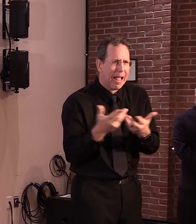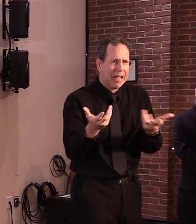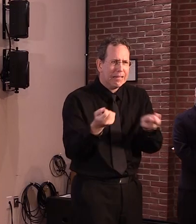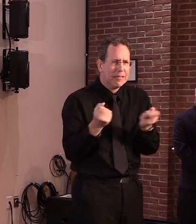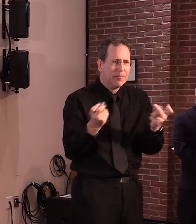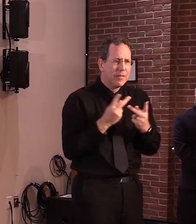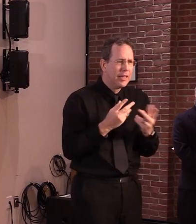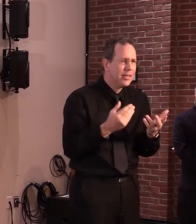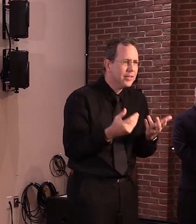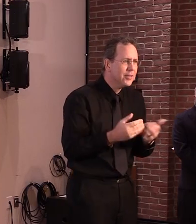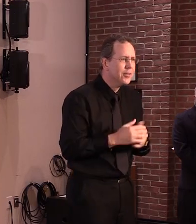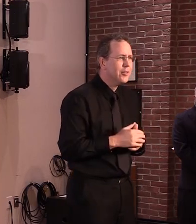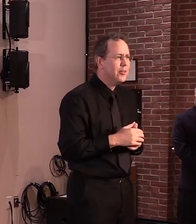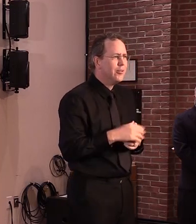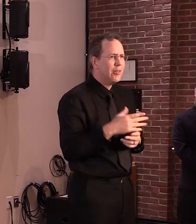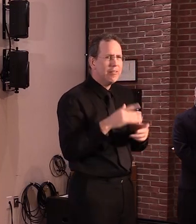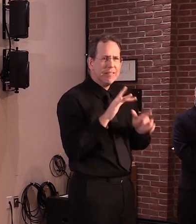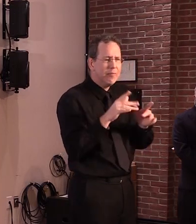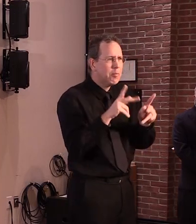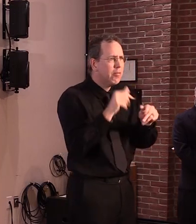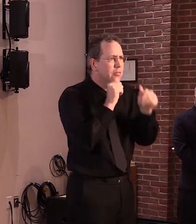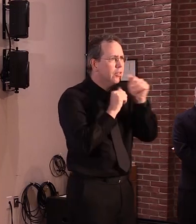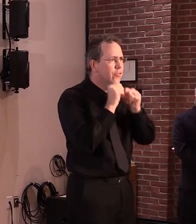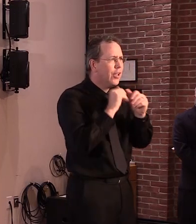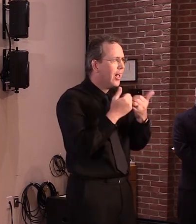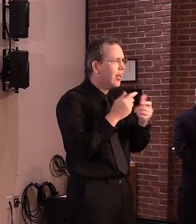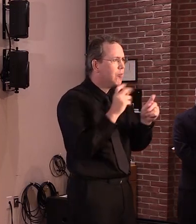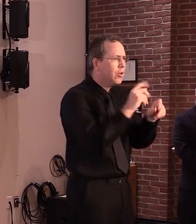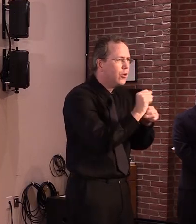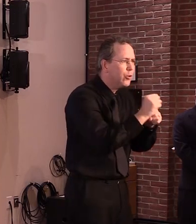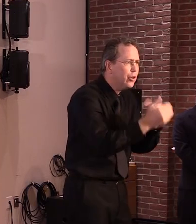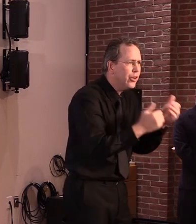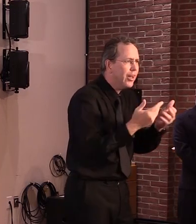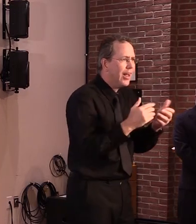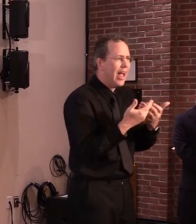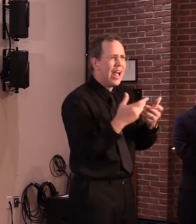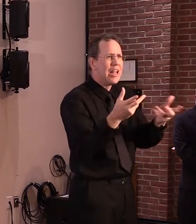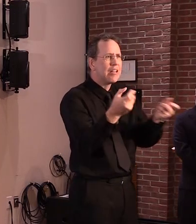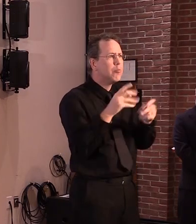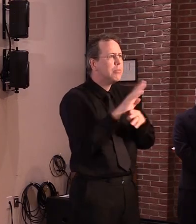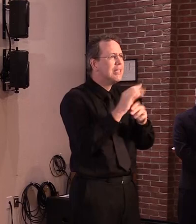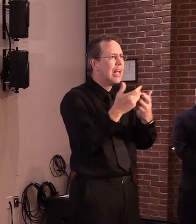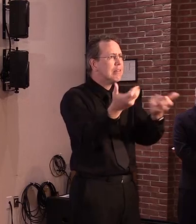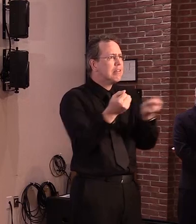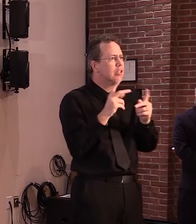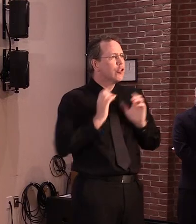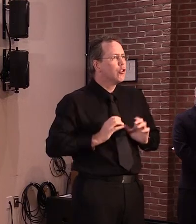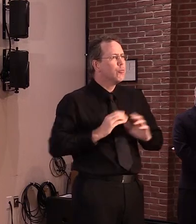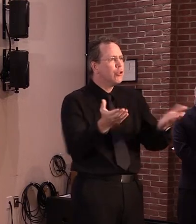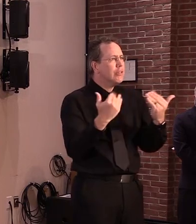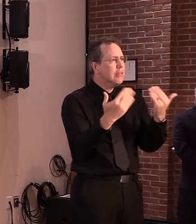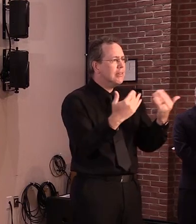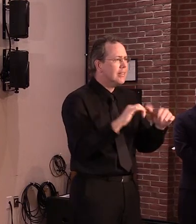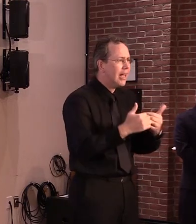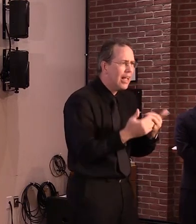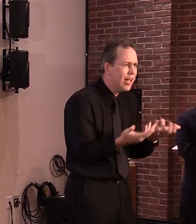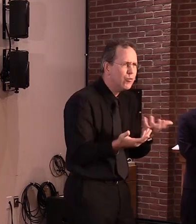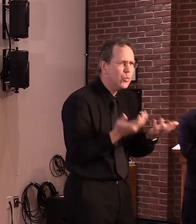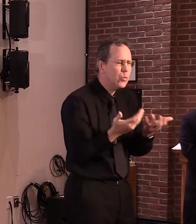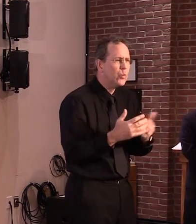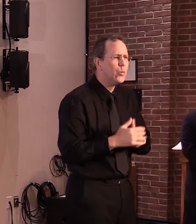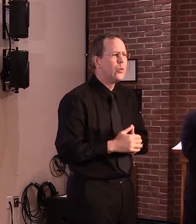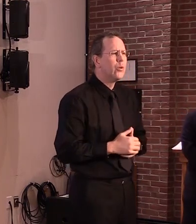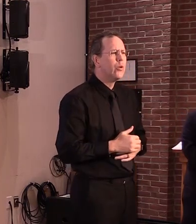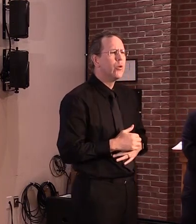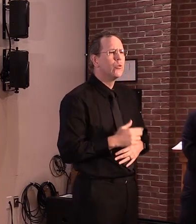hard, tough spot in terms of hiring their employees back. Yeah. I guess what's your message to restaurant owners and